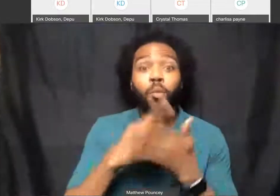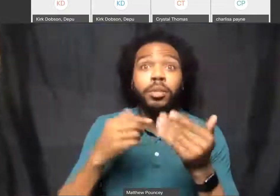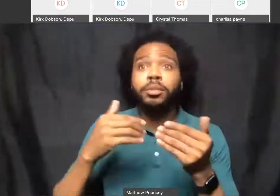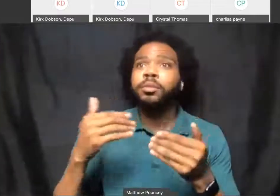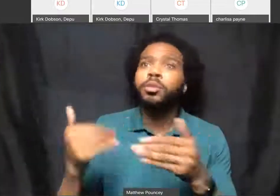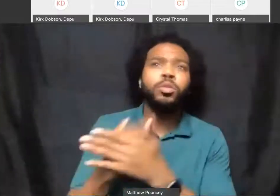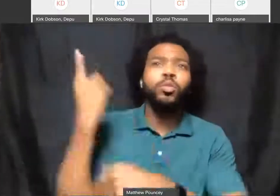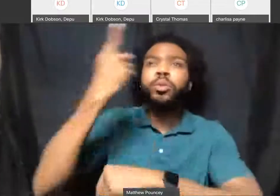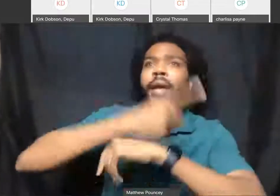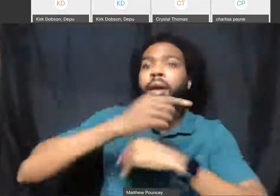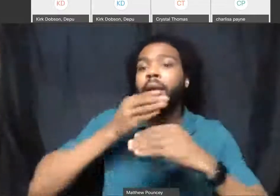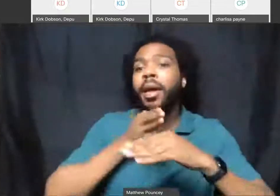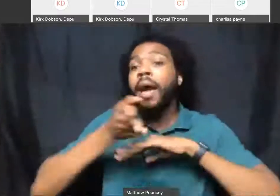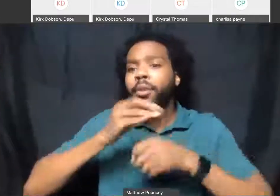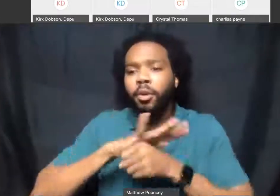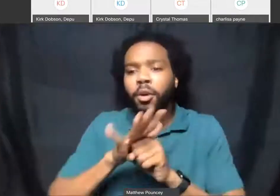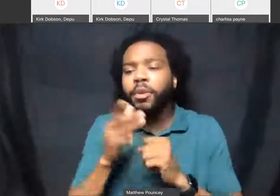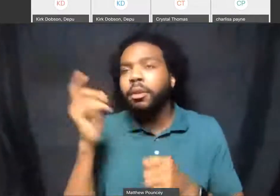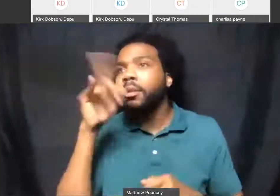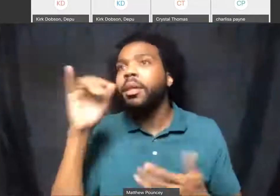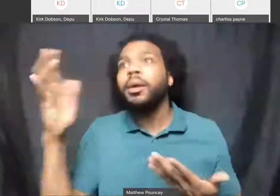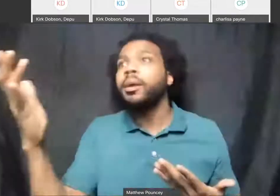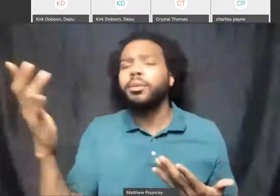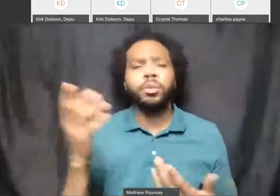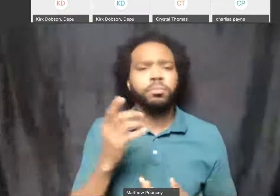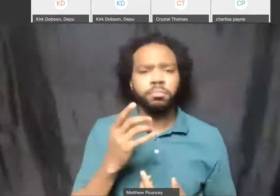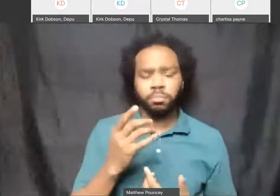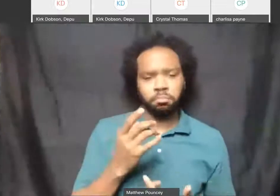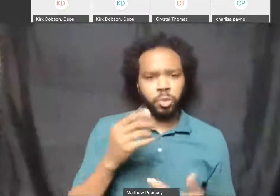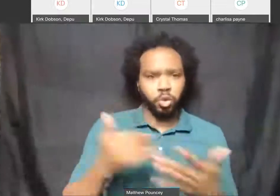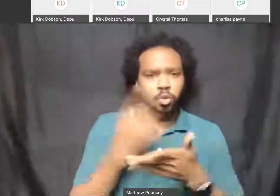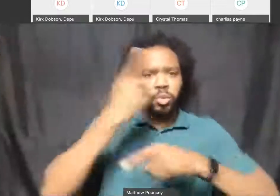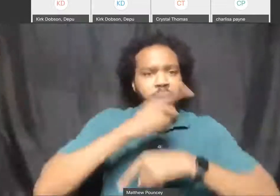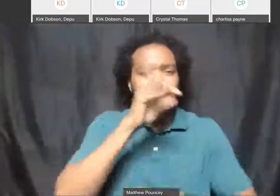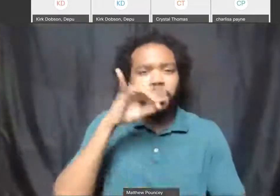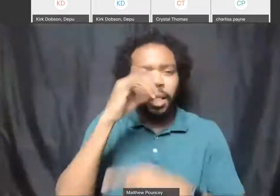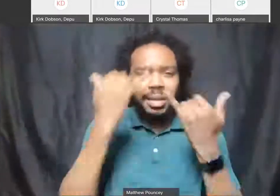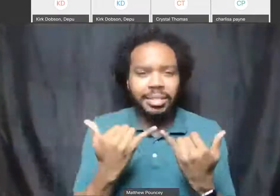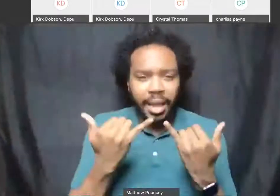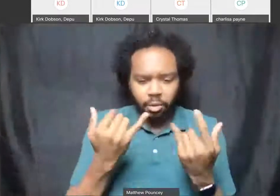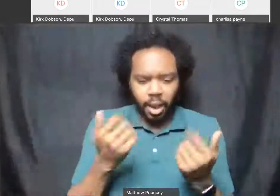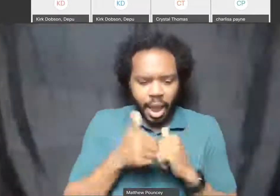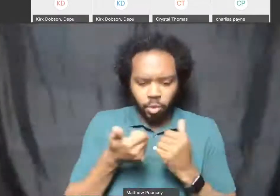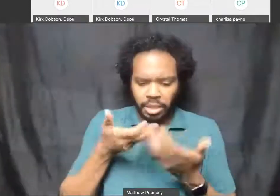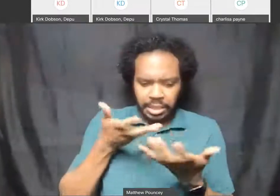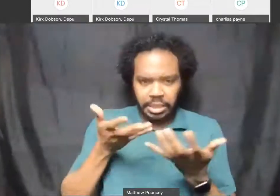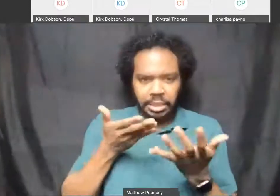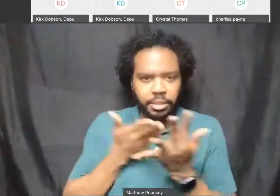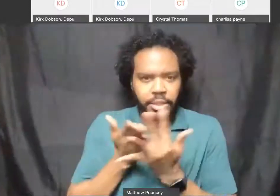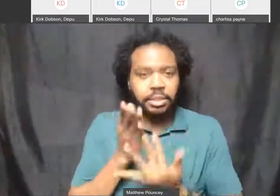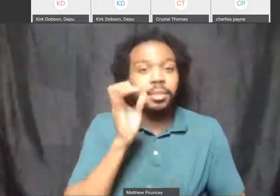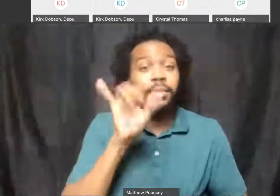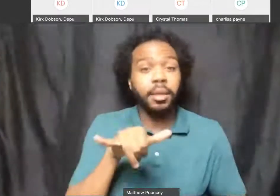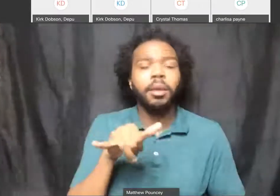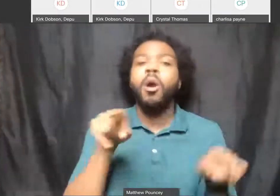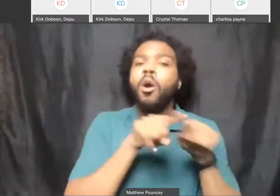is over. What's the new day look like right now, and how do we begin to negotiate that? I also just want to quickly walk